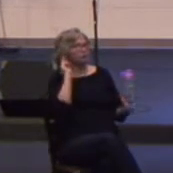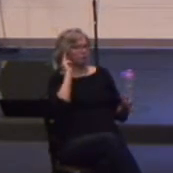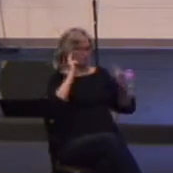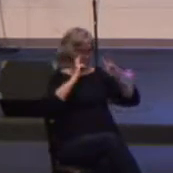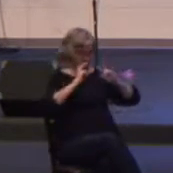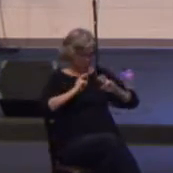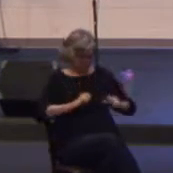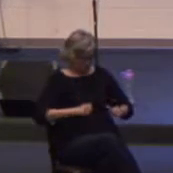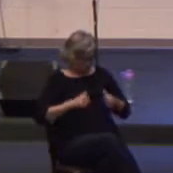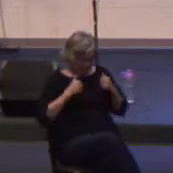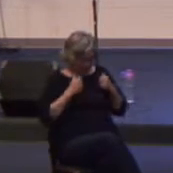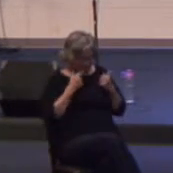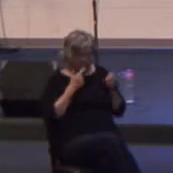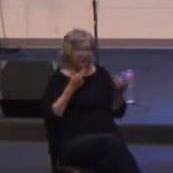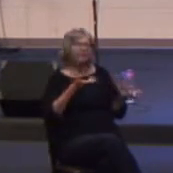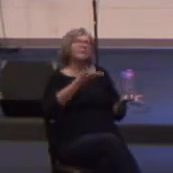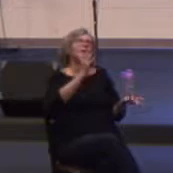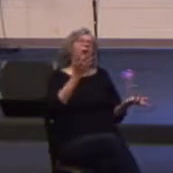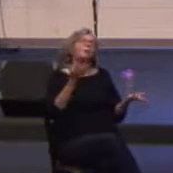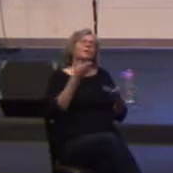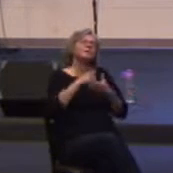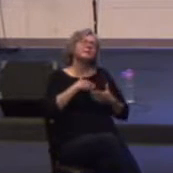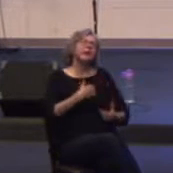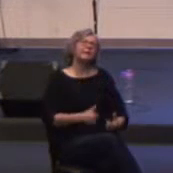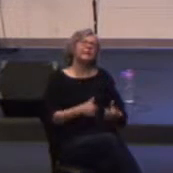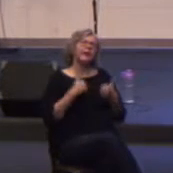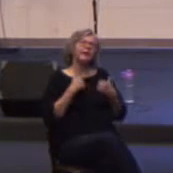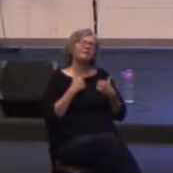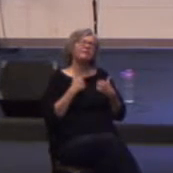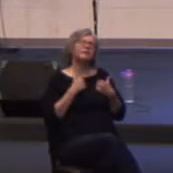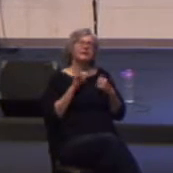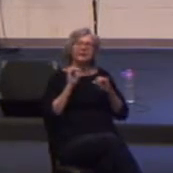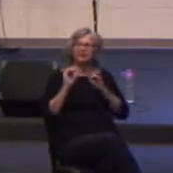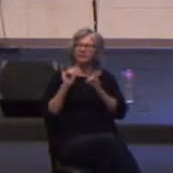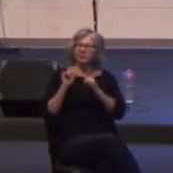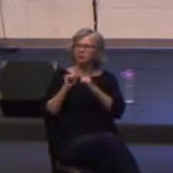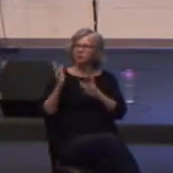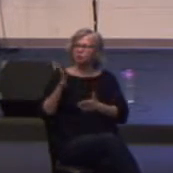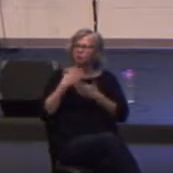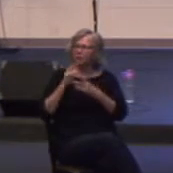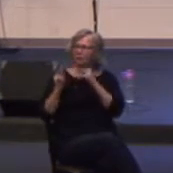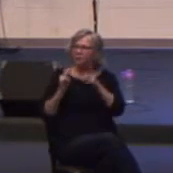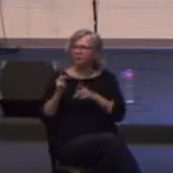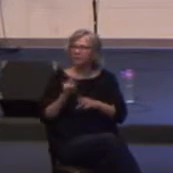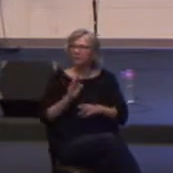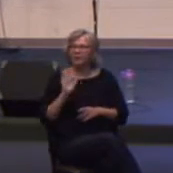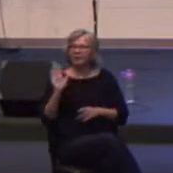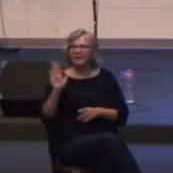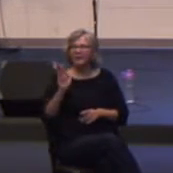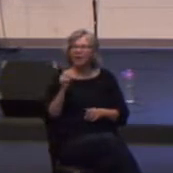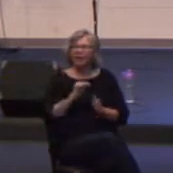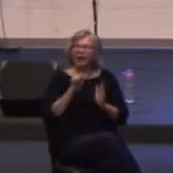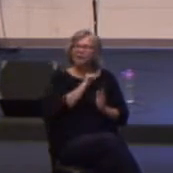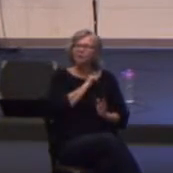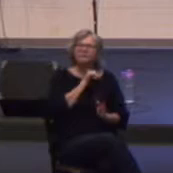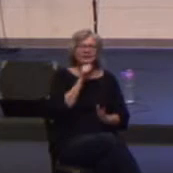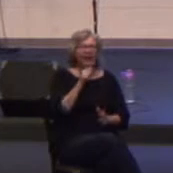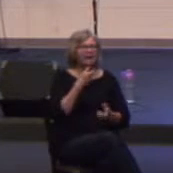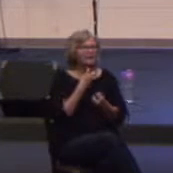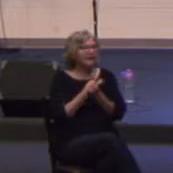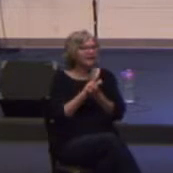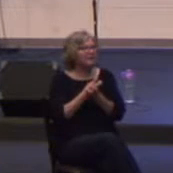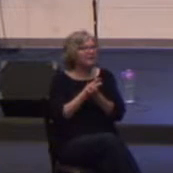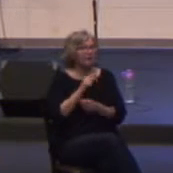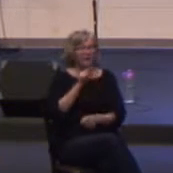and you say, God, what do I have in my life? The similarity of content people, of joyful people, of people whose attitudes are not toxic, the similarity is they